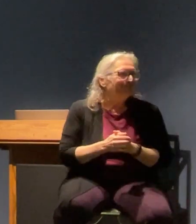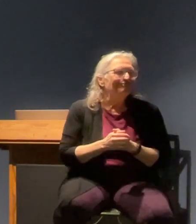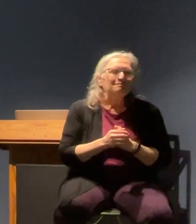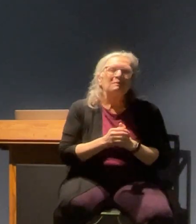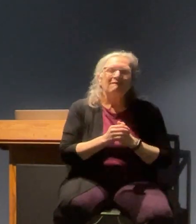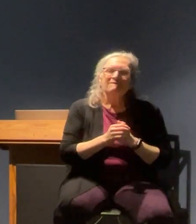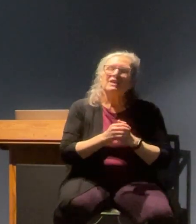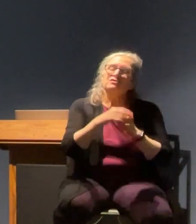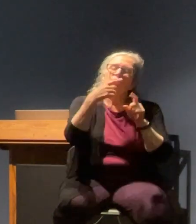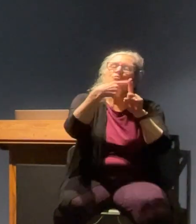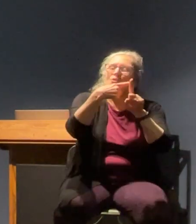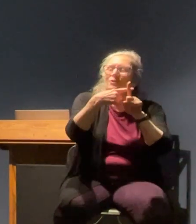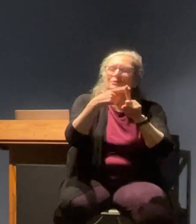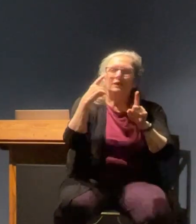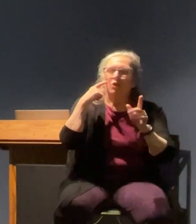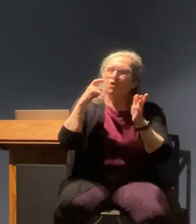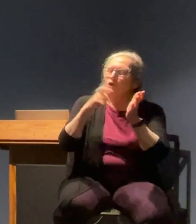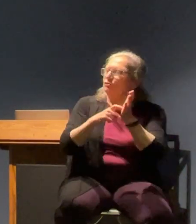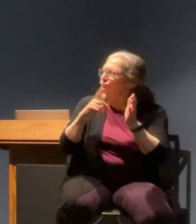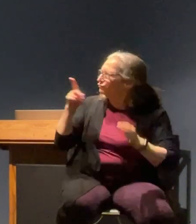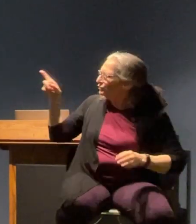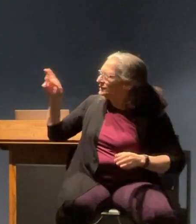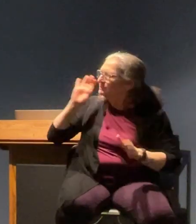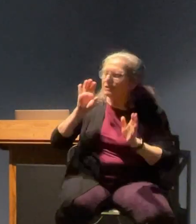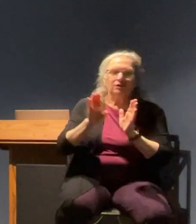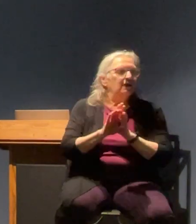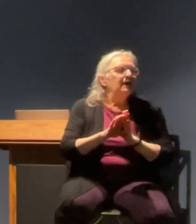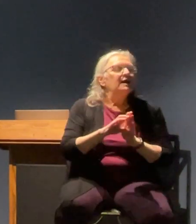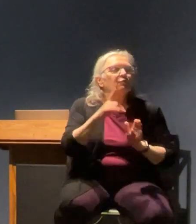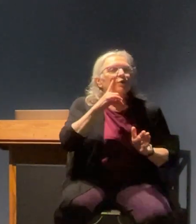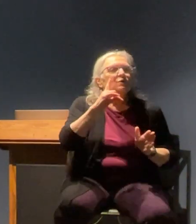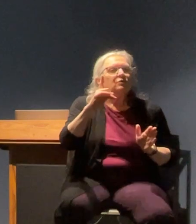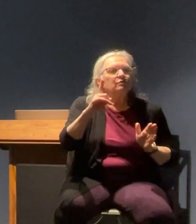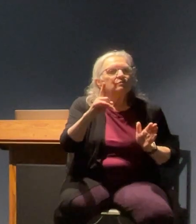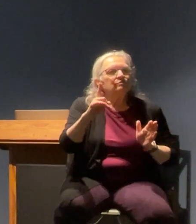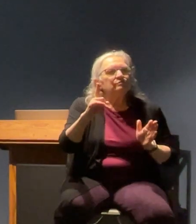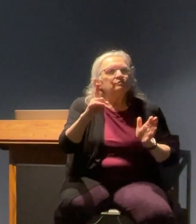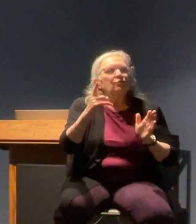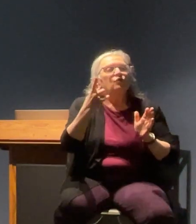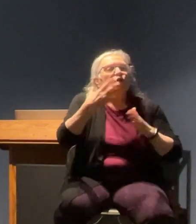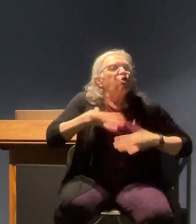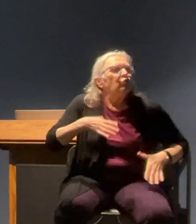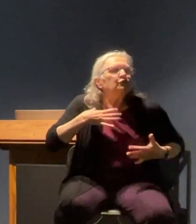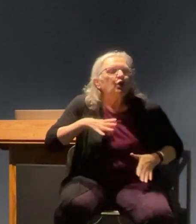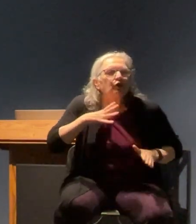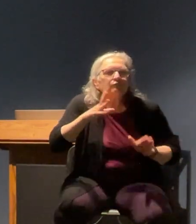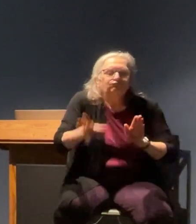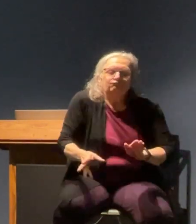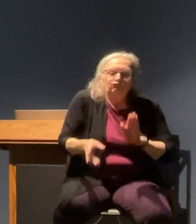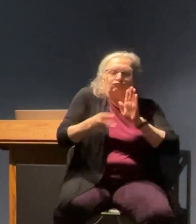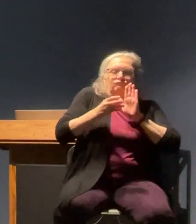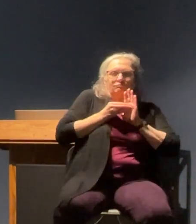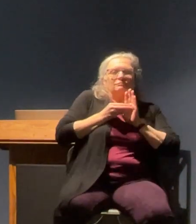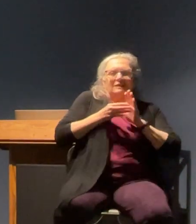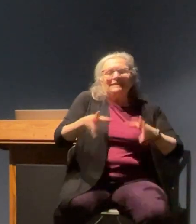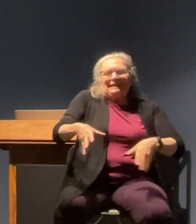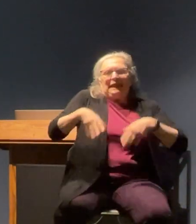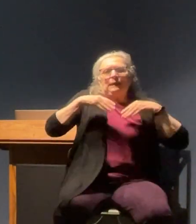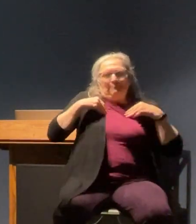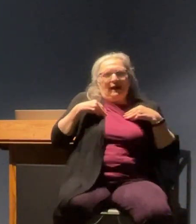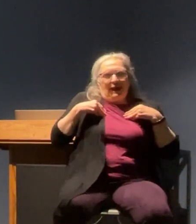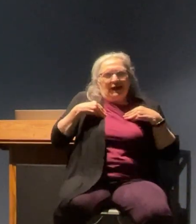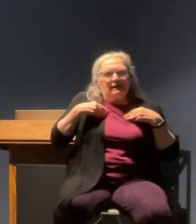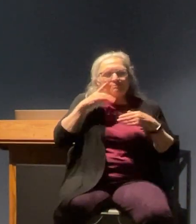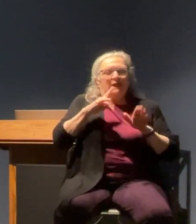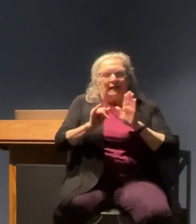relate to these photos where one of the pros is a reclaiming of identity and is a way to resist the assimilation of the prison system, right? So